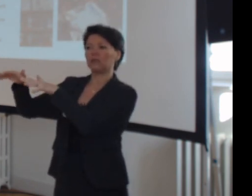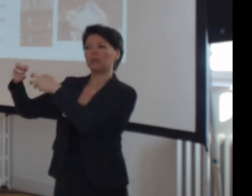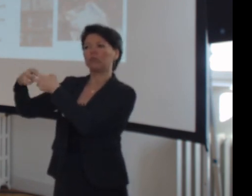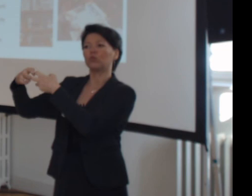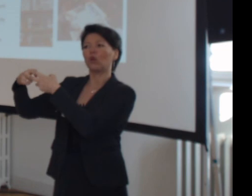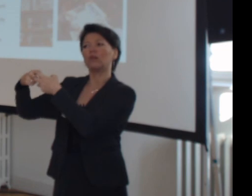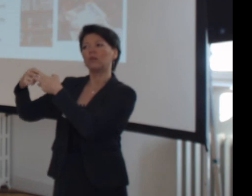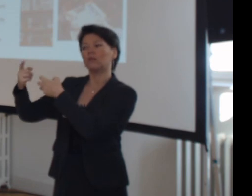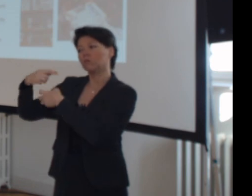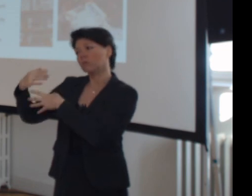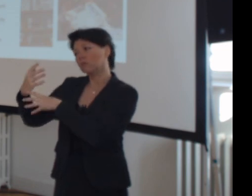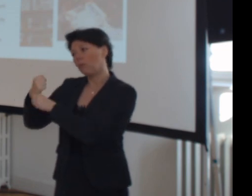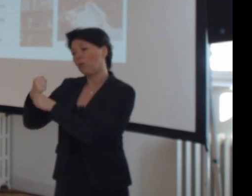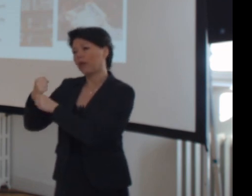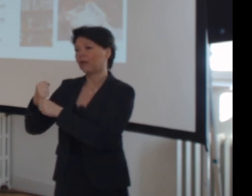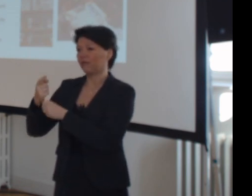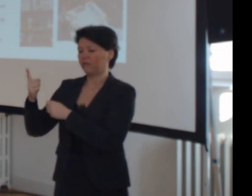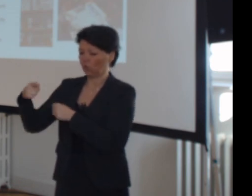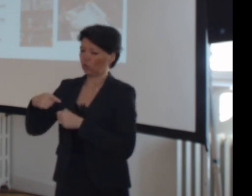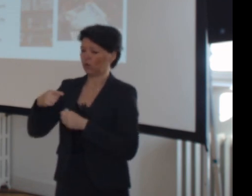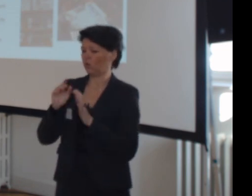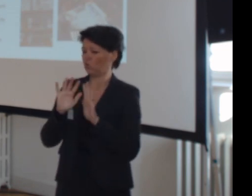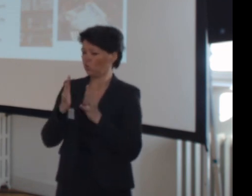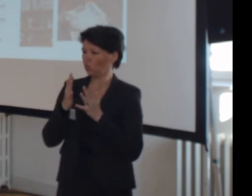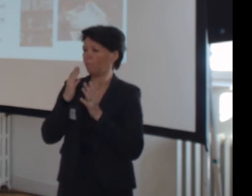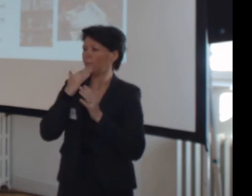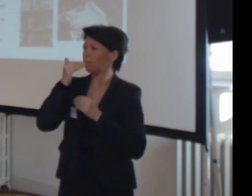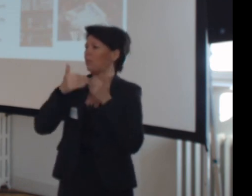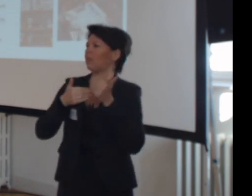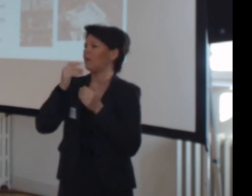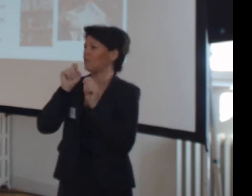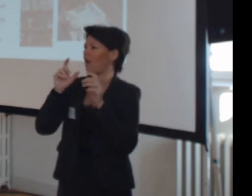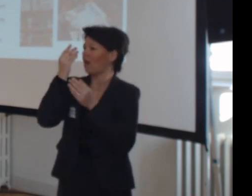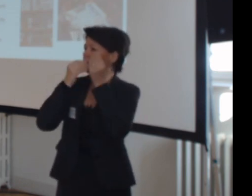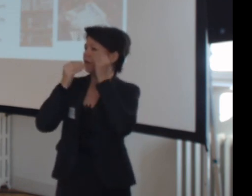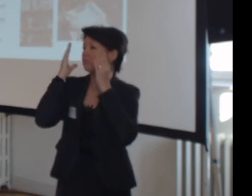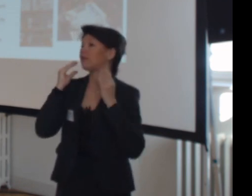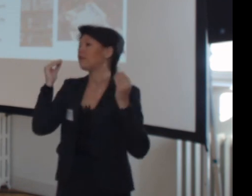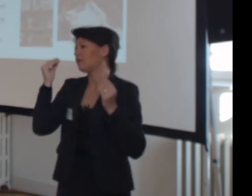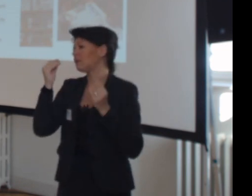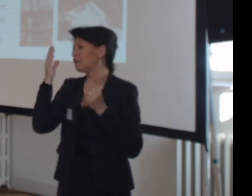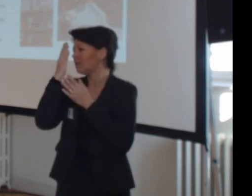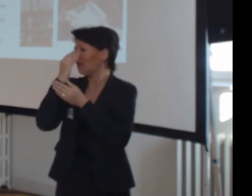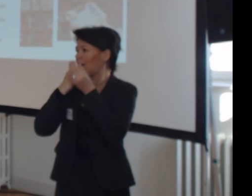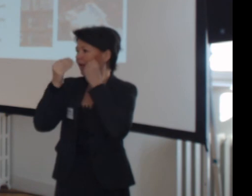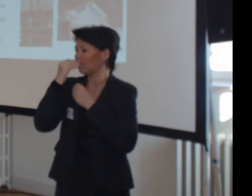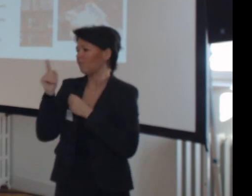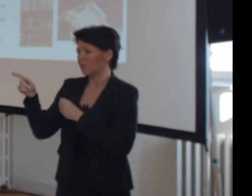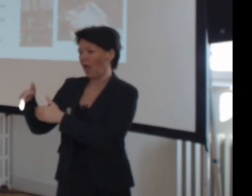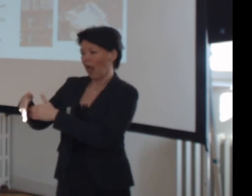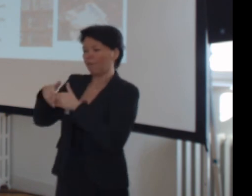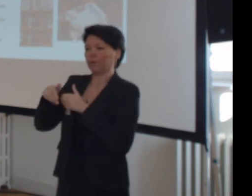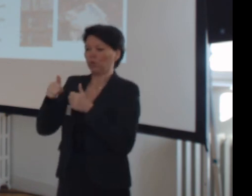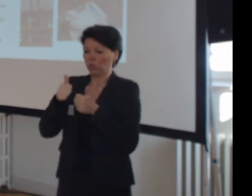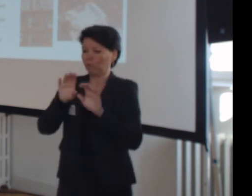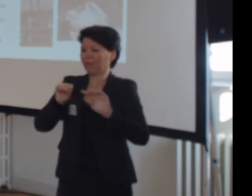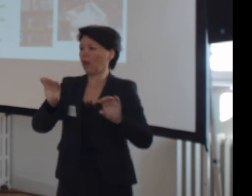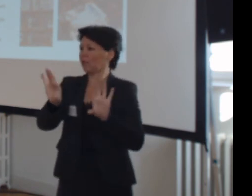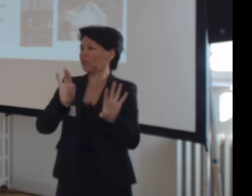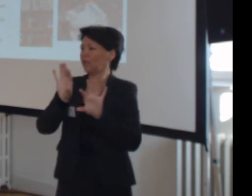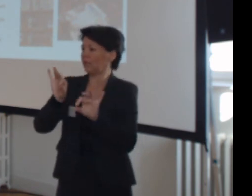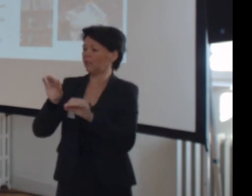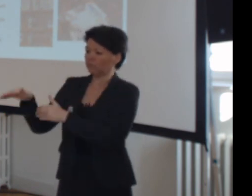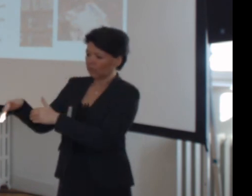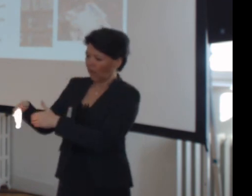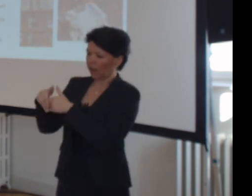Brussels for language learning, Dutch language learning. They help us to select the good material, they